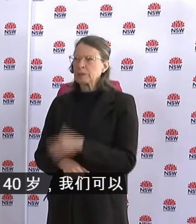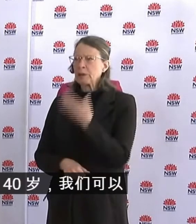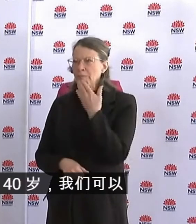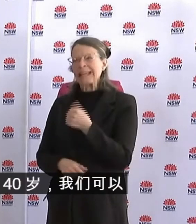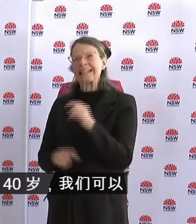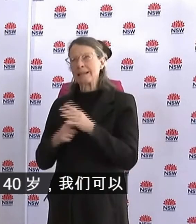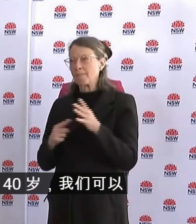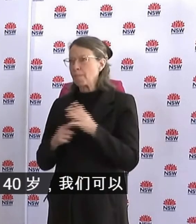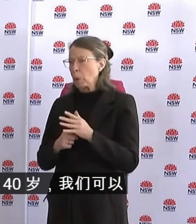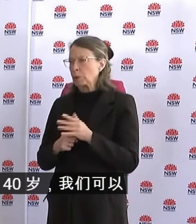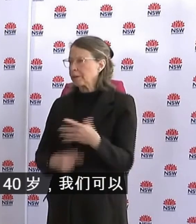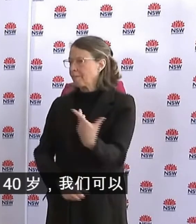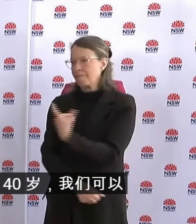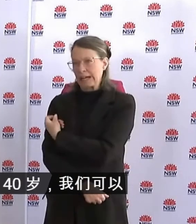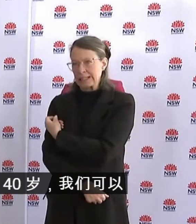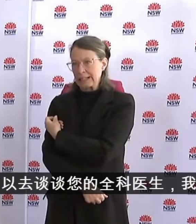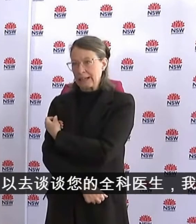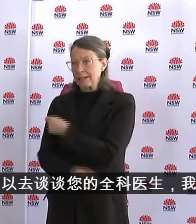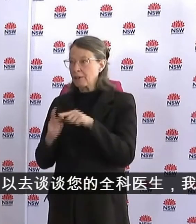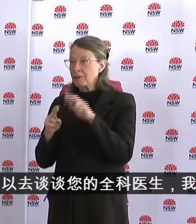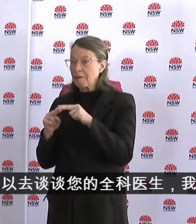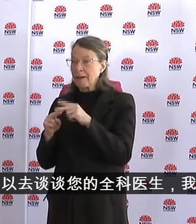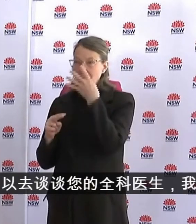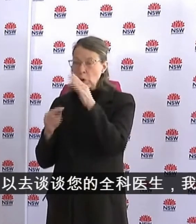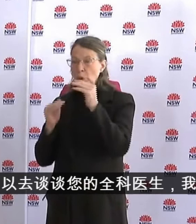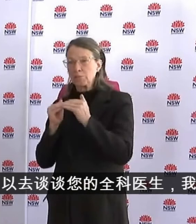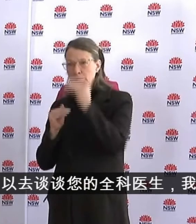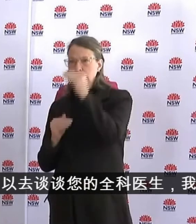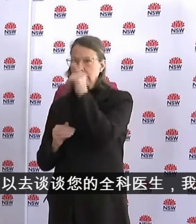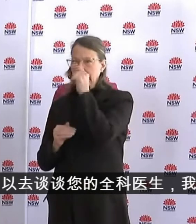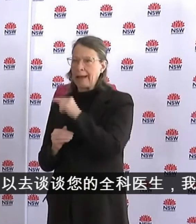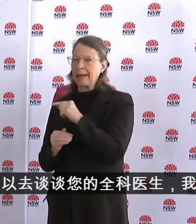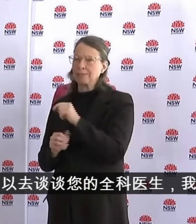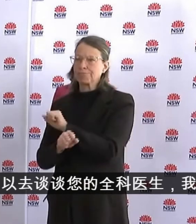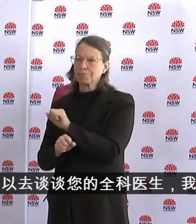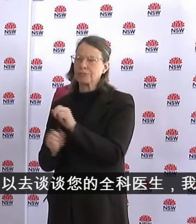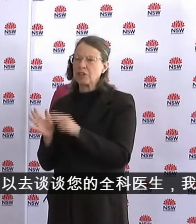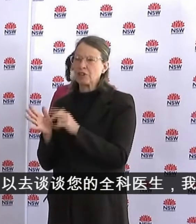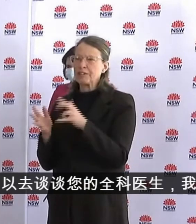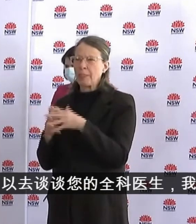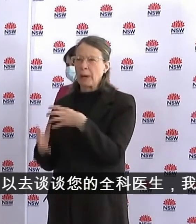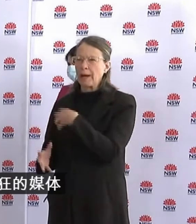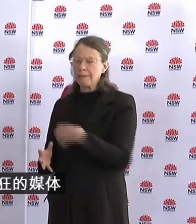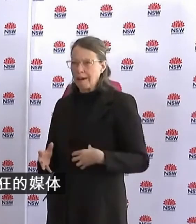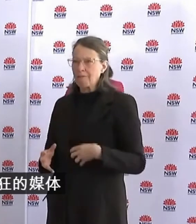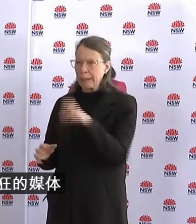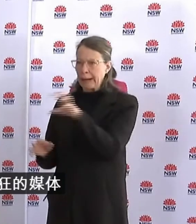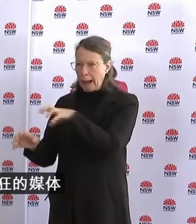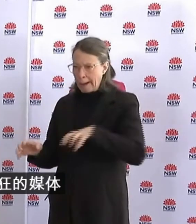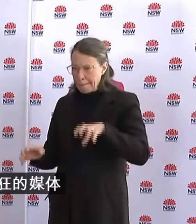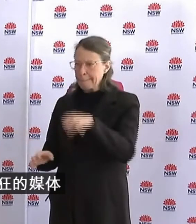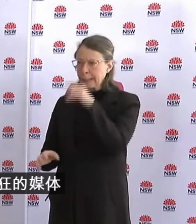to get vaccinated. As the Premier said, if you're over 40, we can do that in our hubs. If you're under 40, you can go and talk to your GP, and I'd